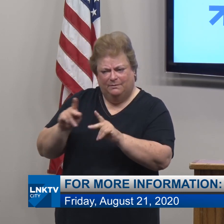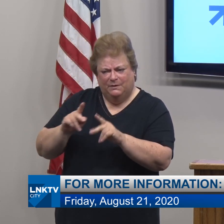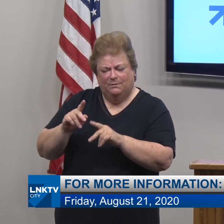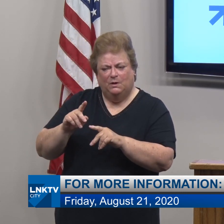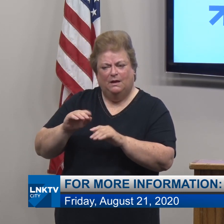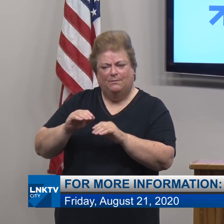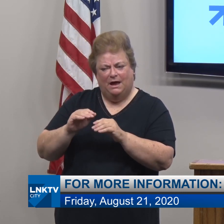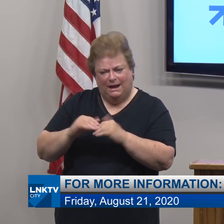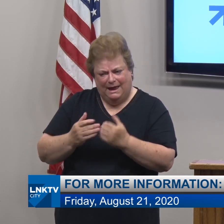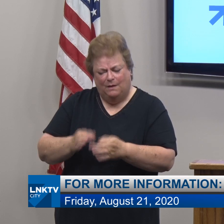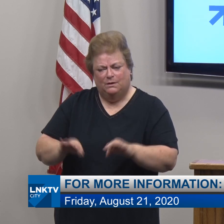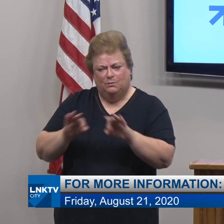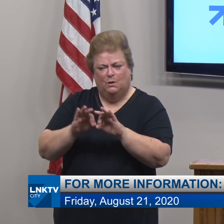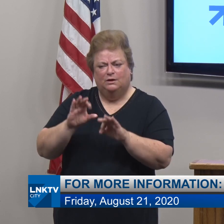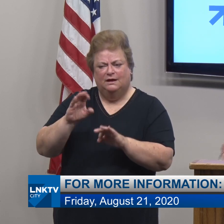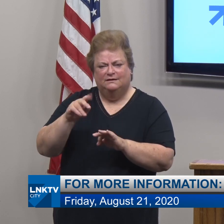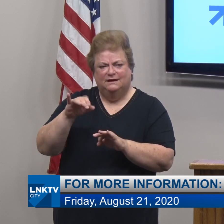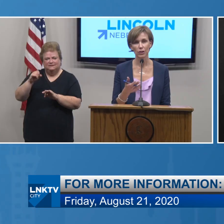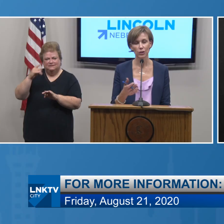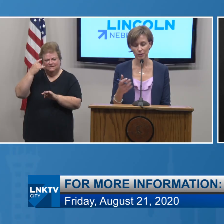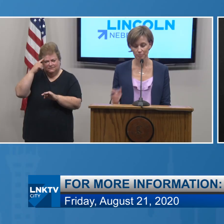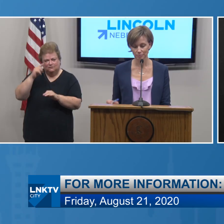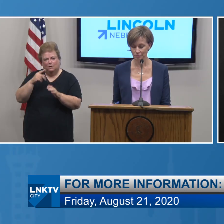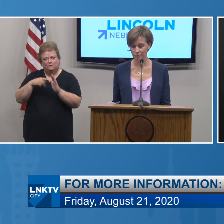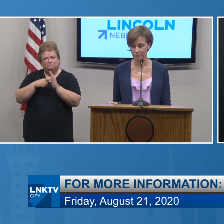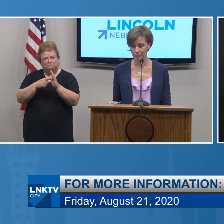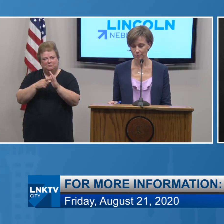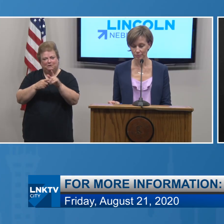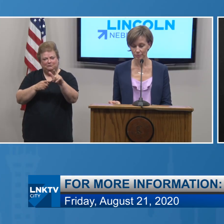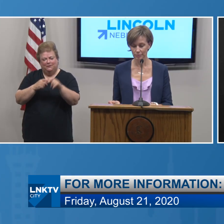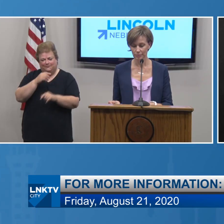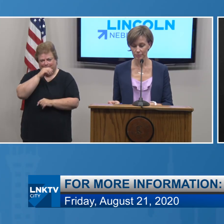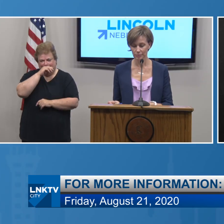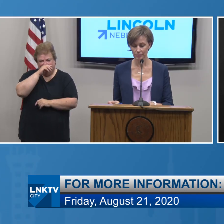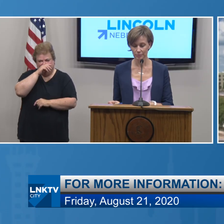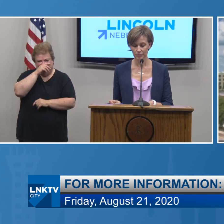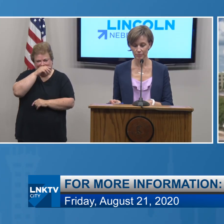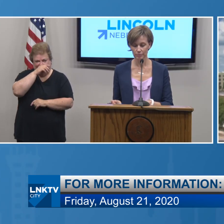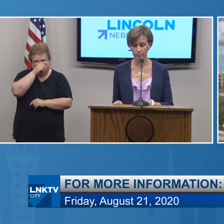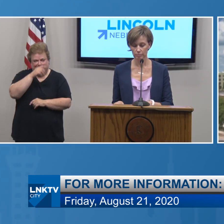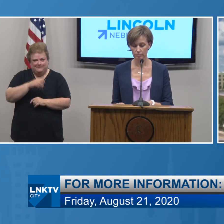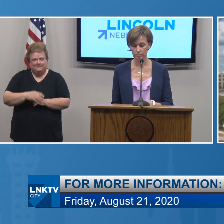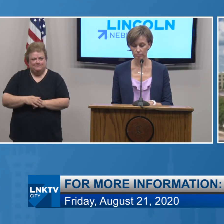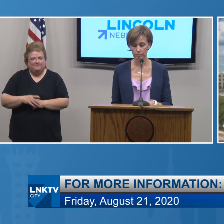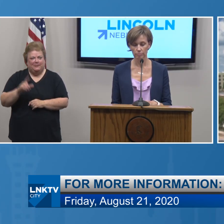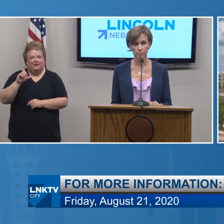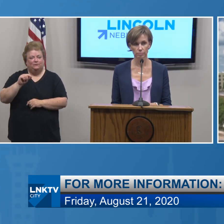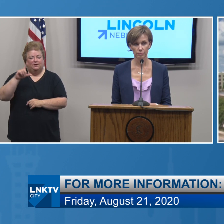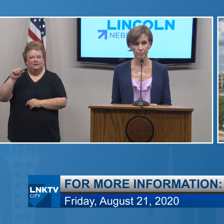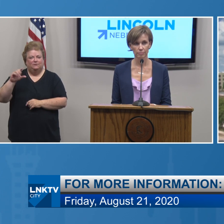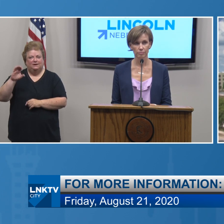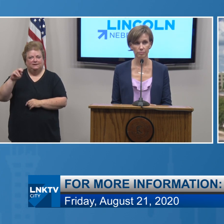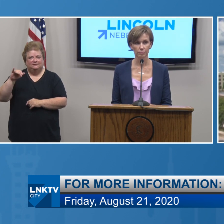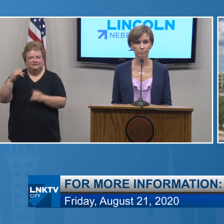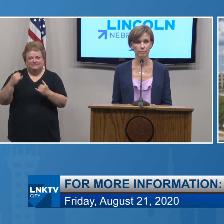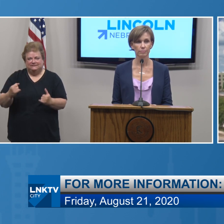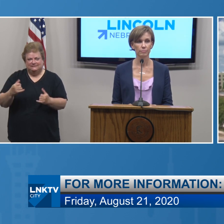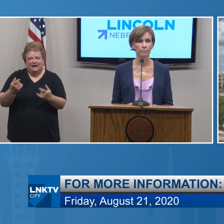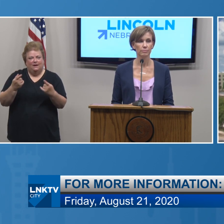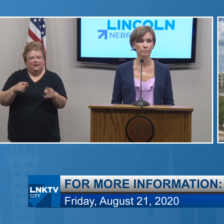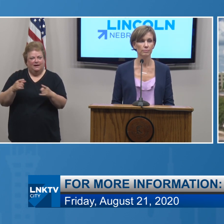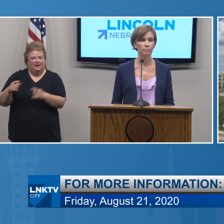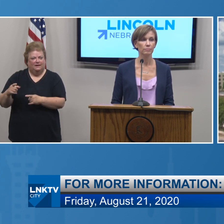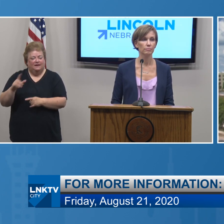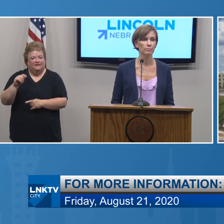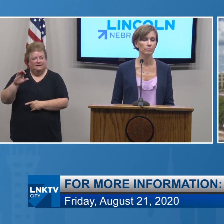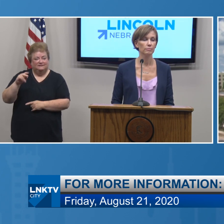for our city, our state, and our nation. Let's take a look. The 2020 census is currently underway. The census is